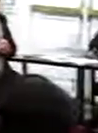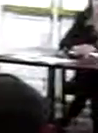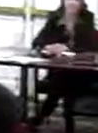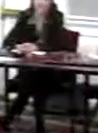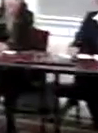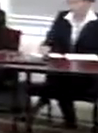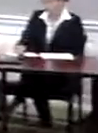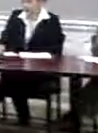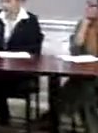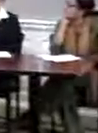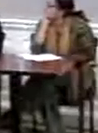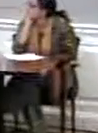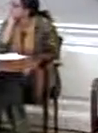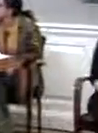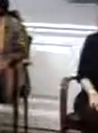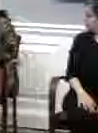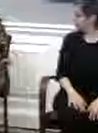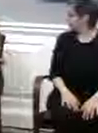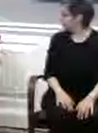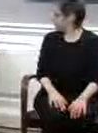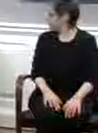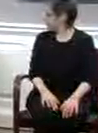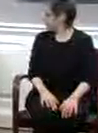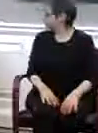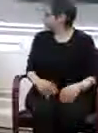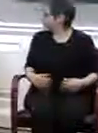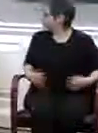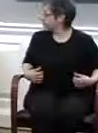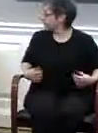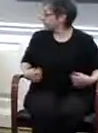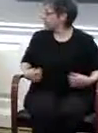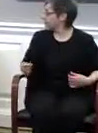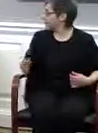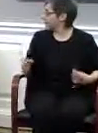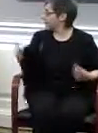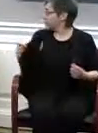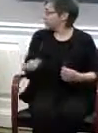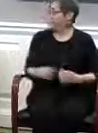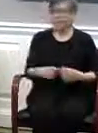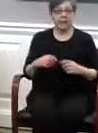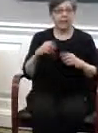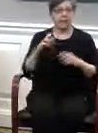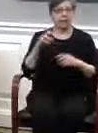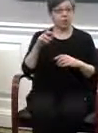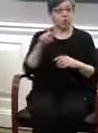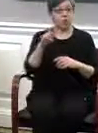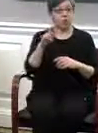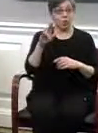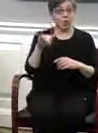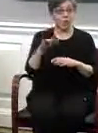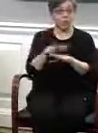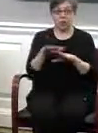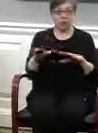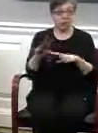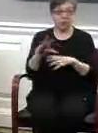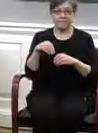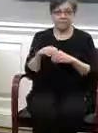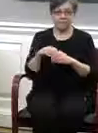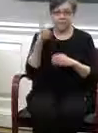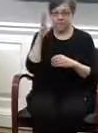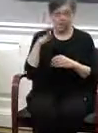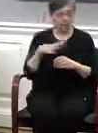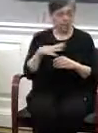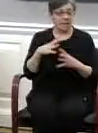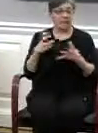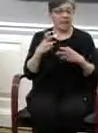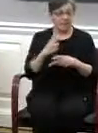great questions. The first one I can answer in the context of the program itself. They do not involve men directly in the program. They want to keep a safe space